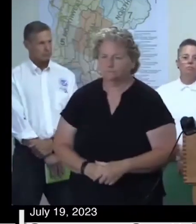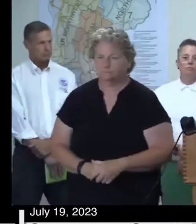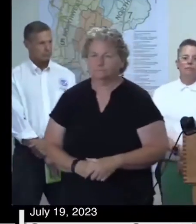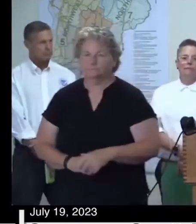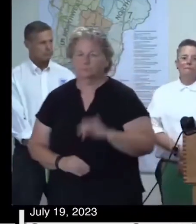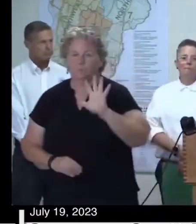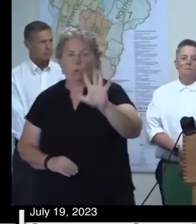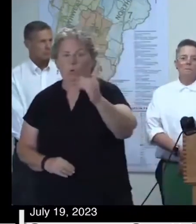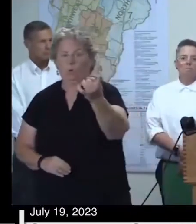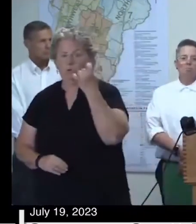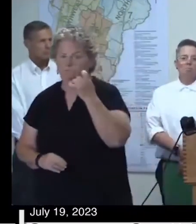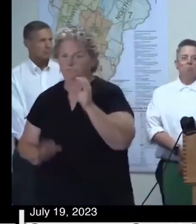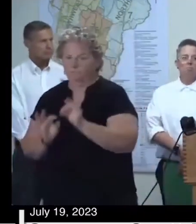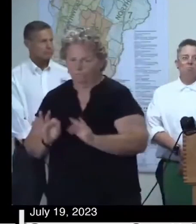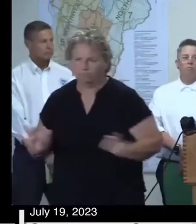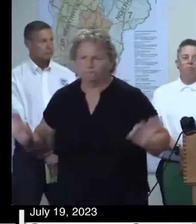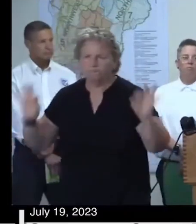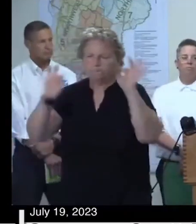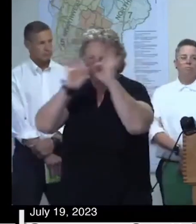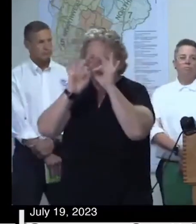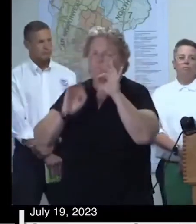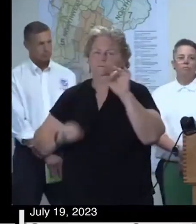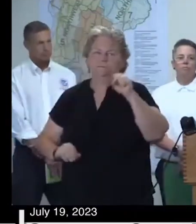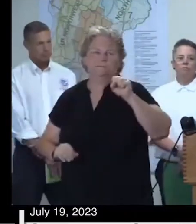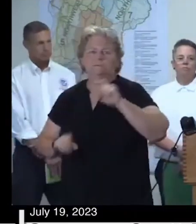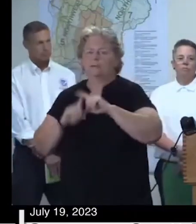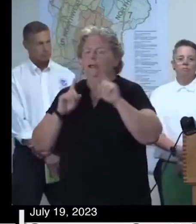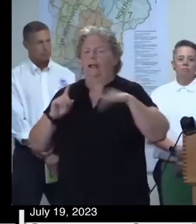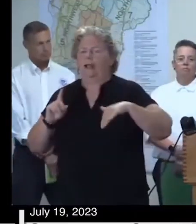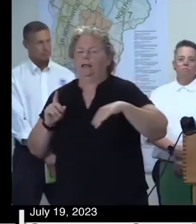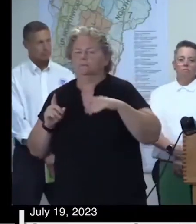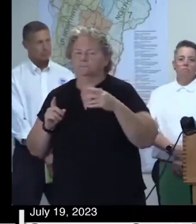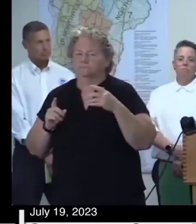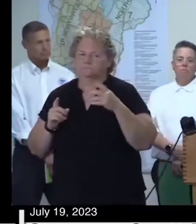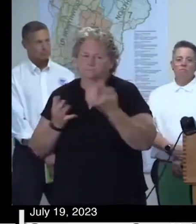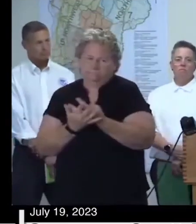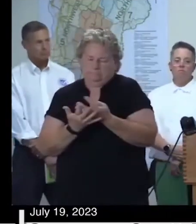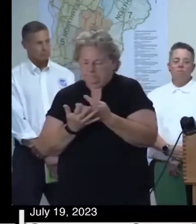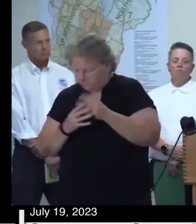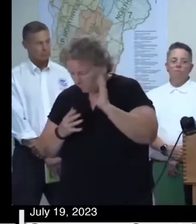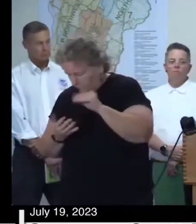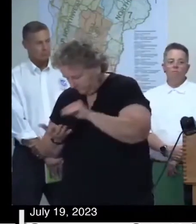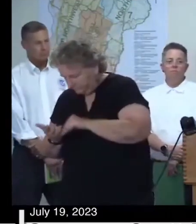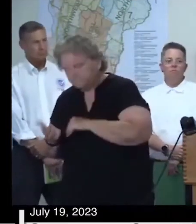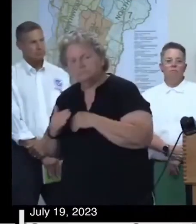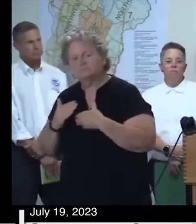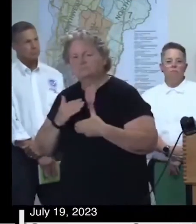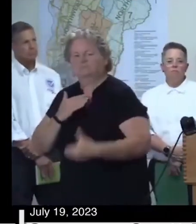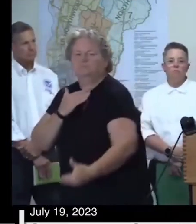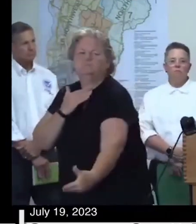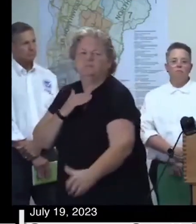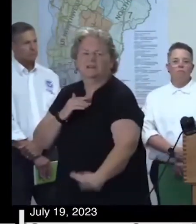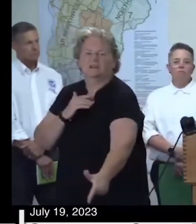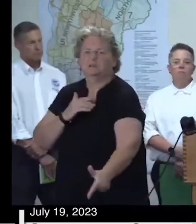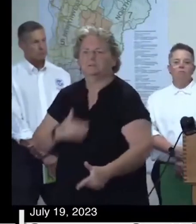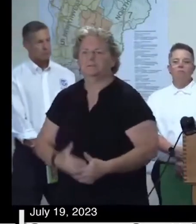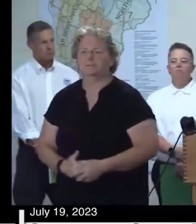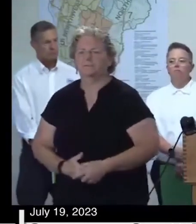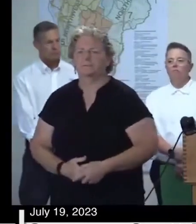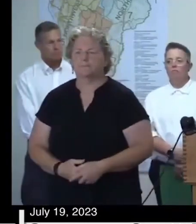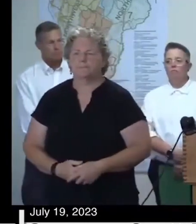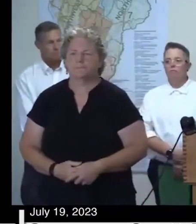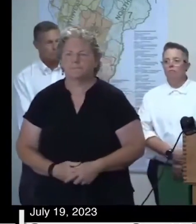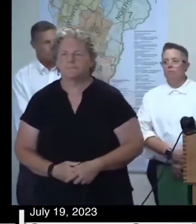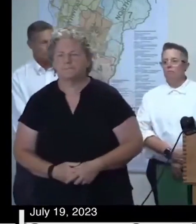to remind people that not all parts of the state were impacted. In fact, many were spared. And